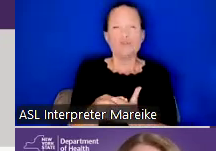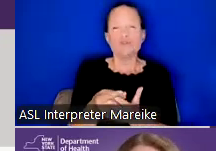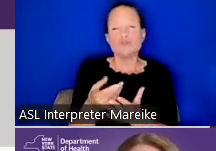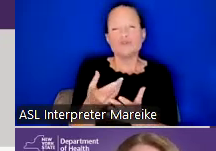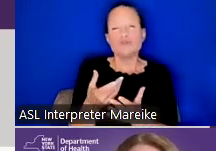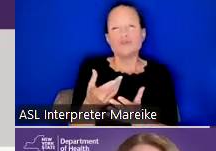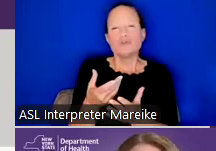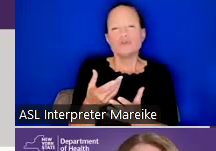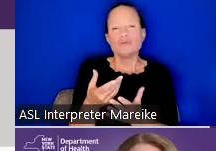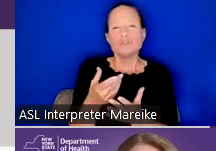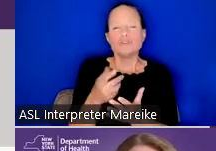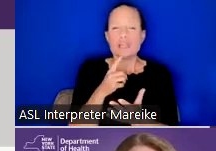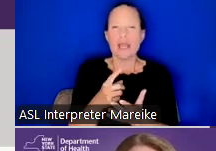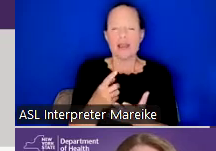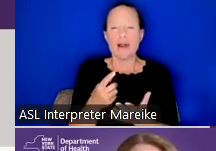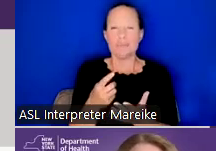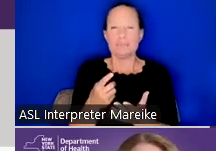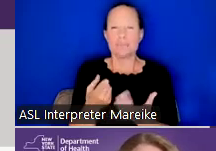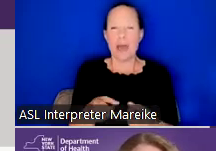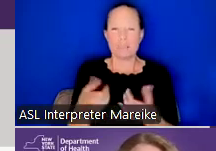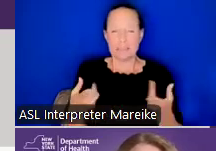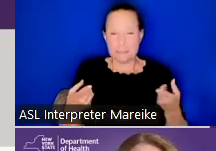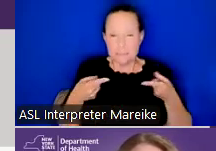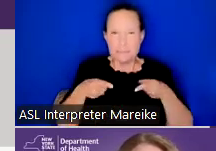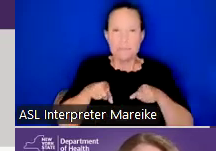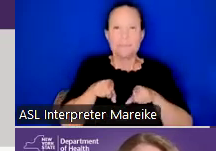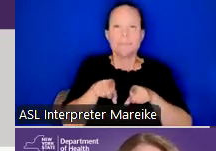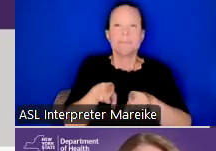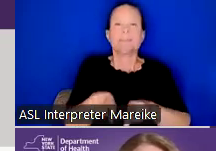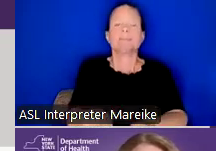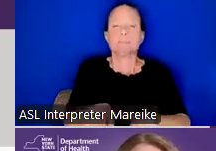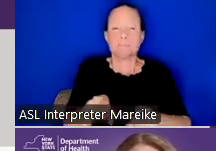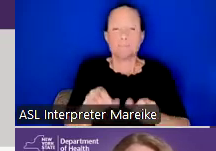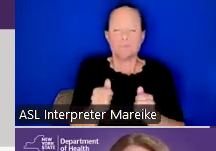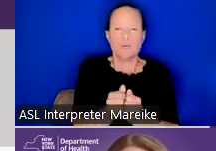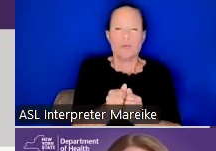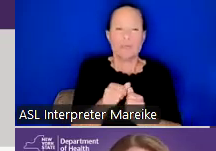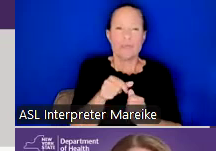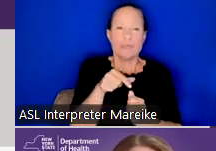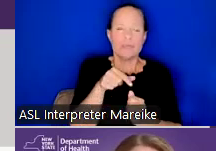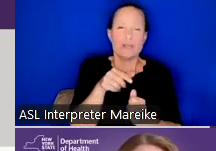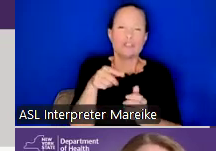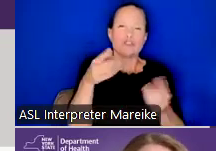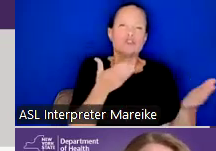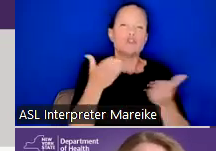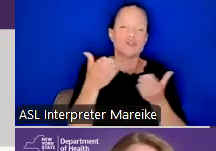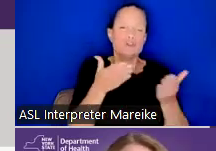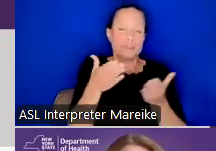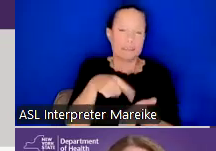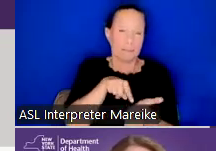in tandem or at the same time as the service payments.